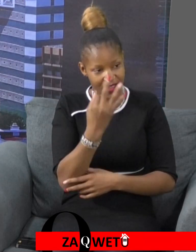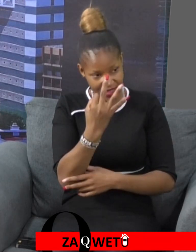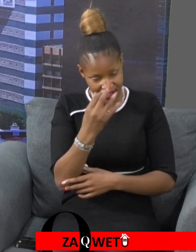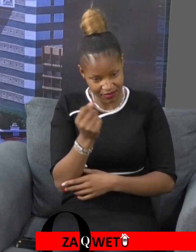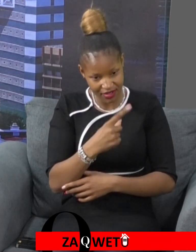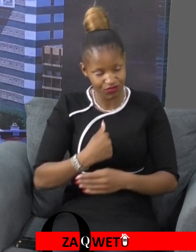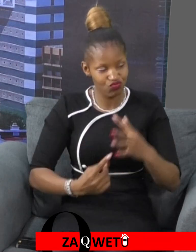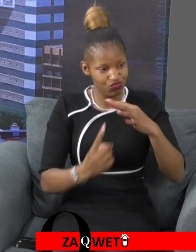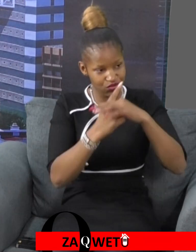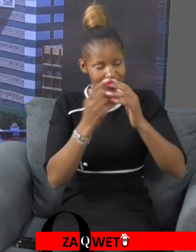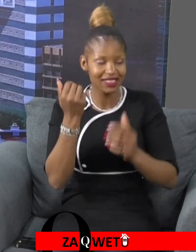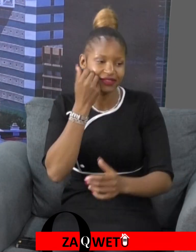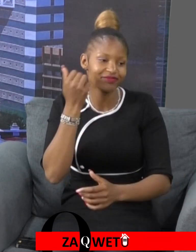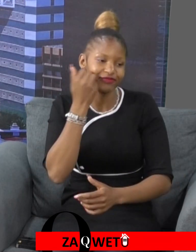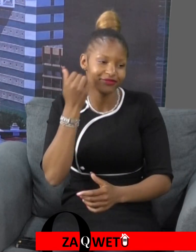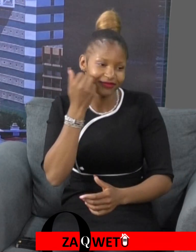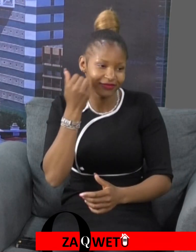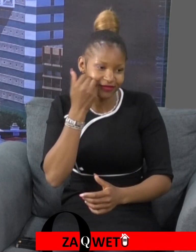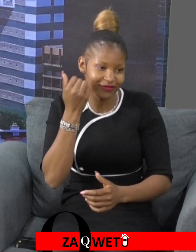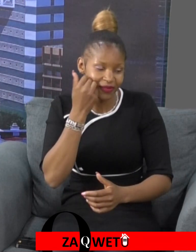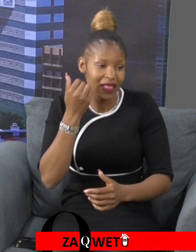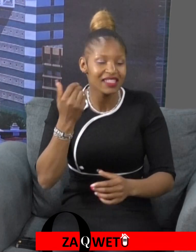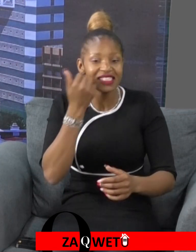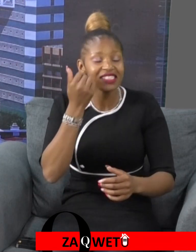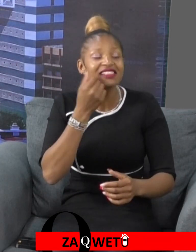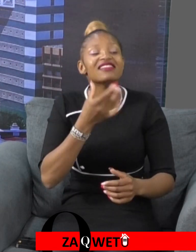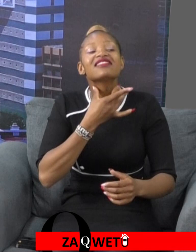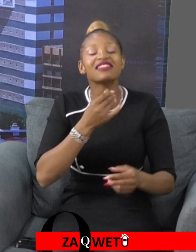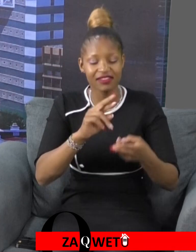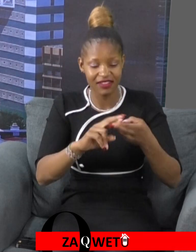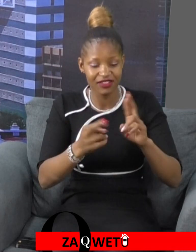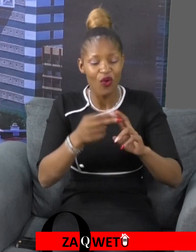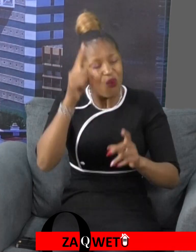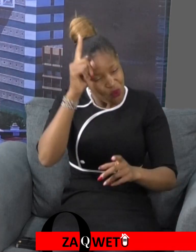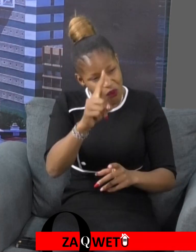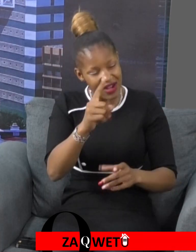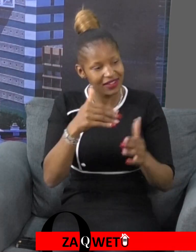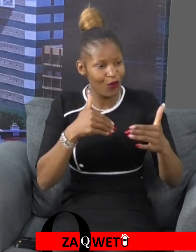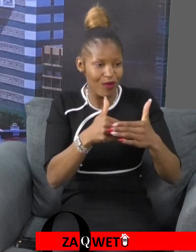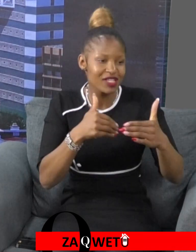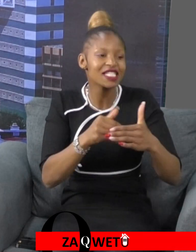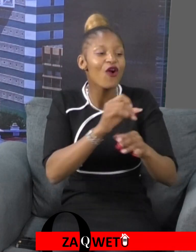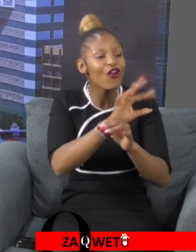the time I was 3 months old, I developed a sickness.